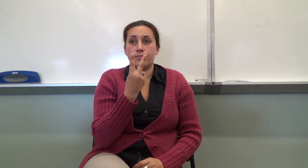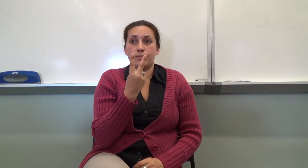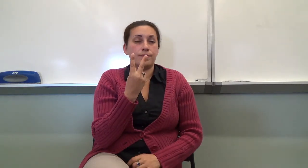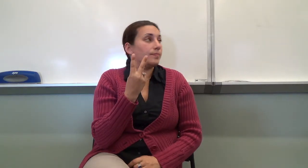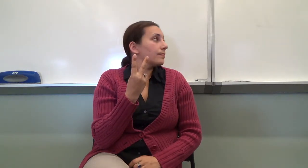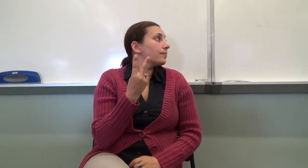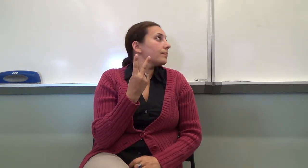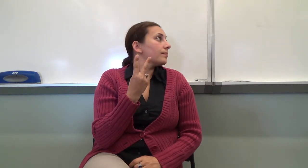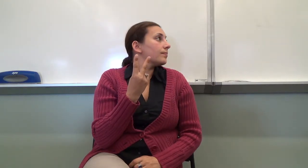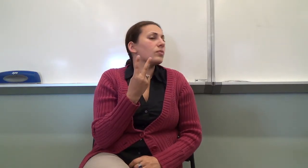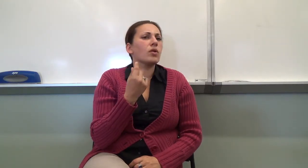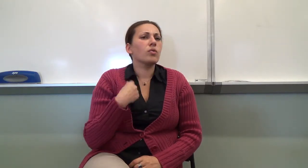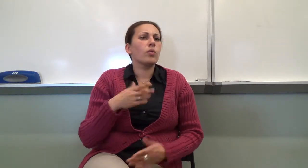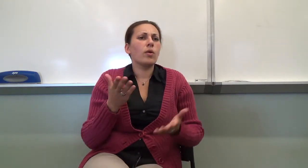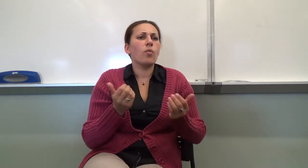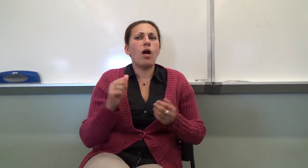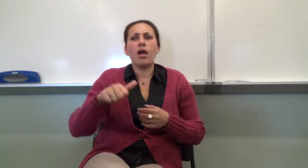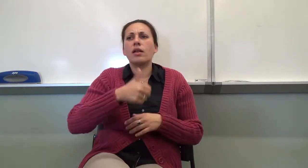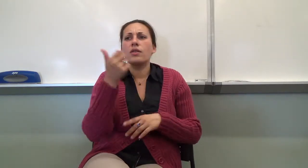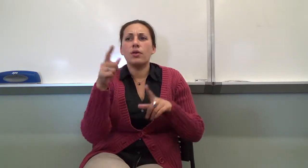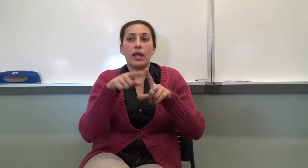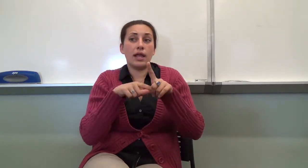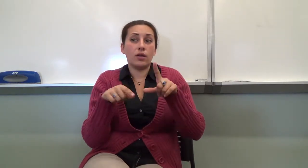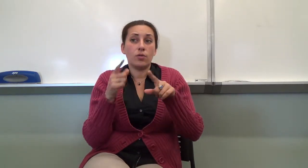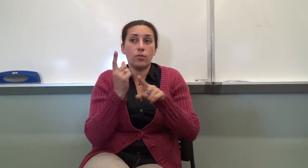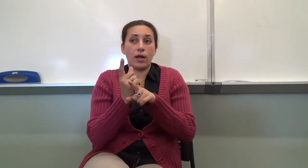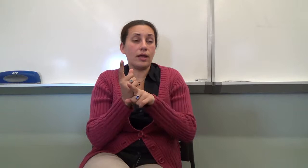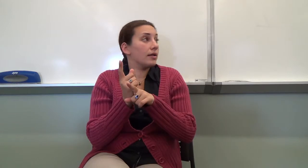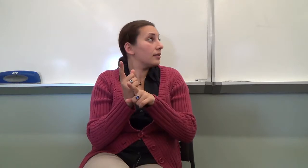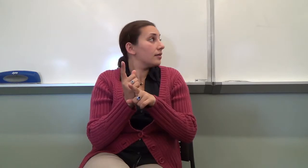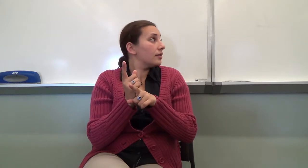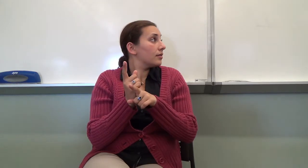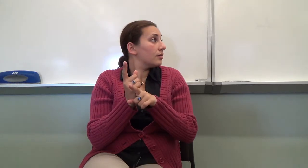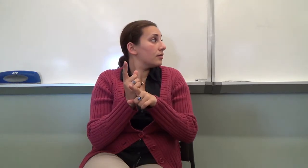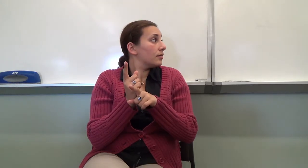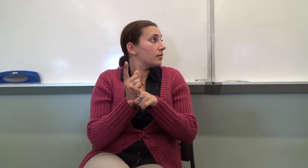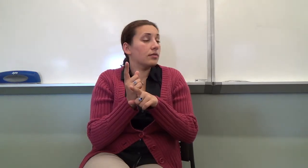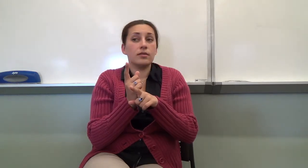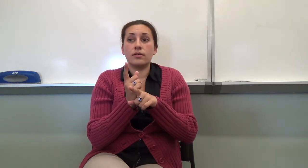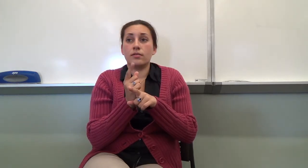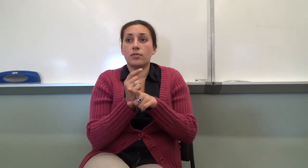Now, we want another angle, which is on the other side of the transversal, but still inside.